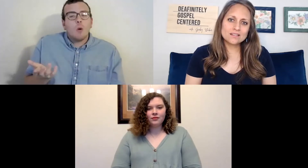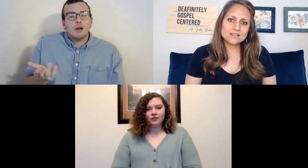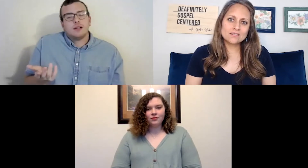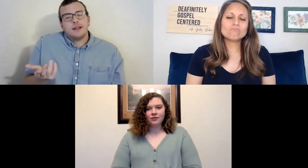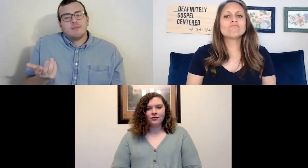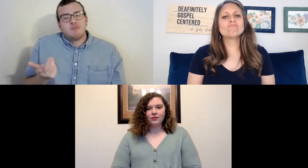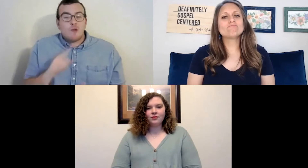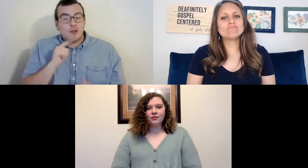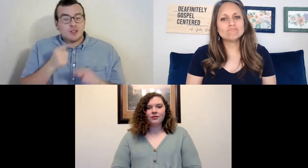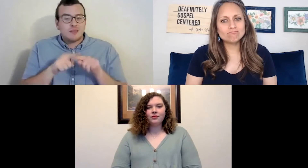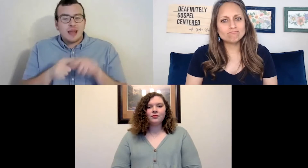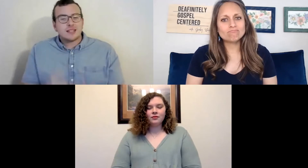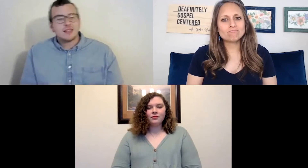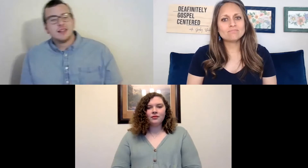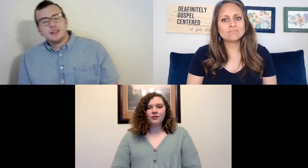just depends.